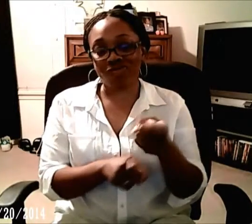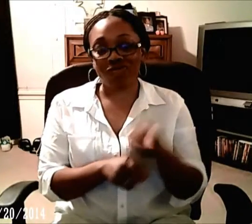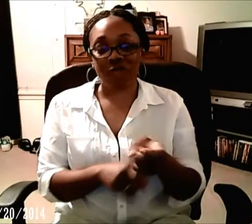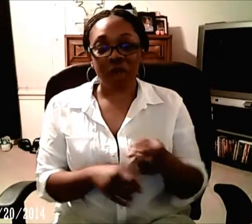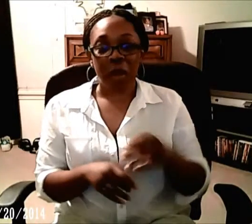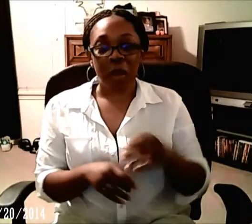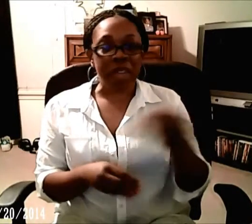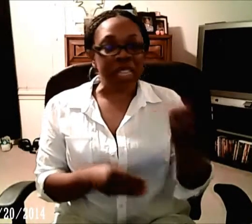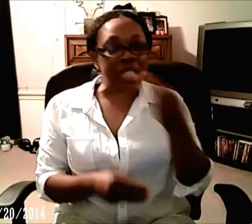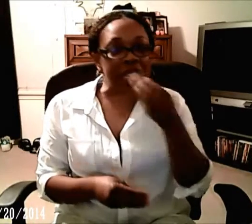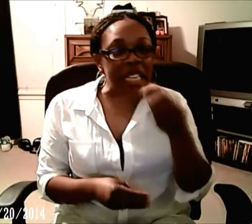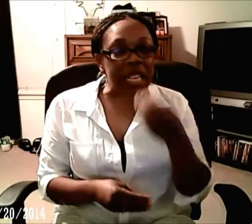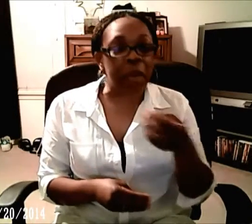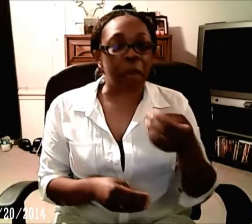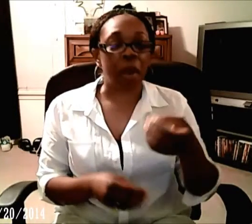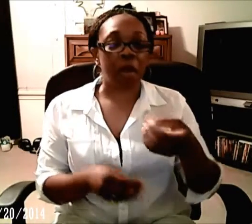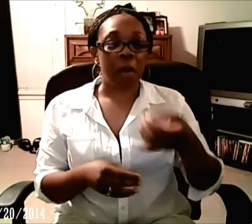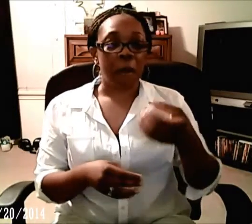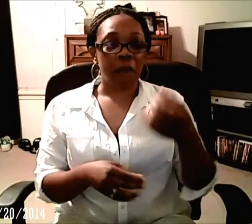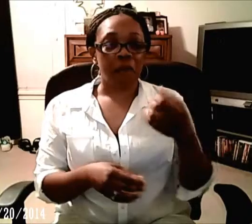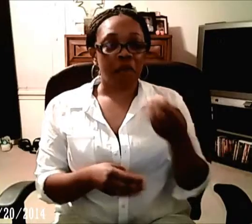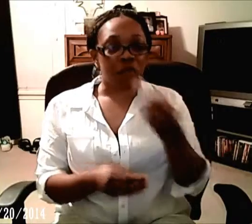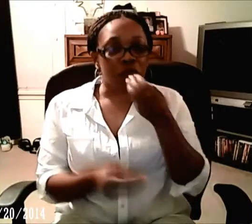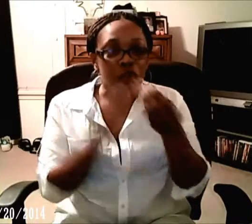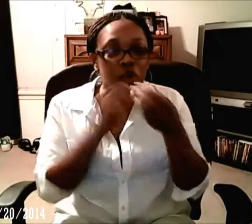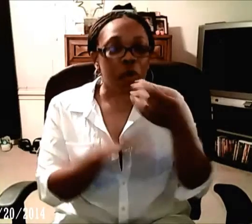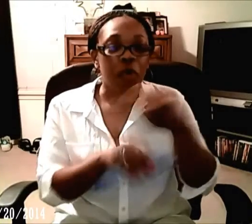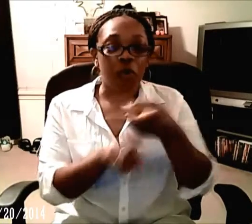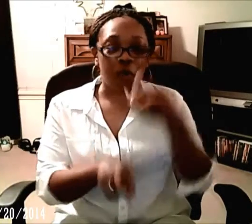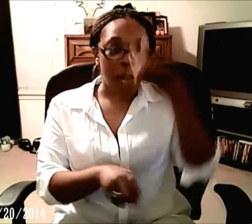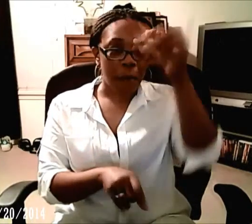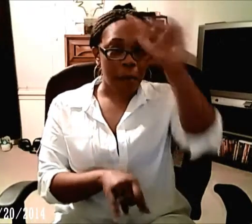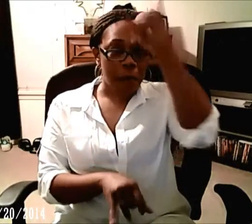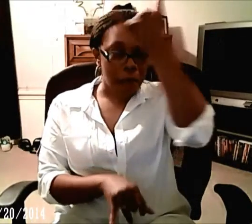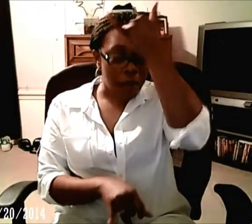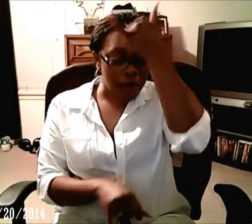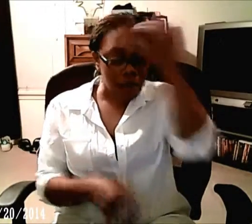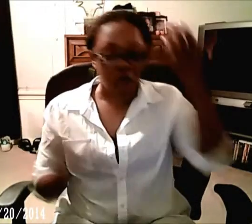wear the buffalo clothes, they make their homes, their shelters out of buffalo. And on the Great Plains, it's very,